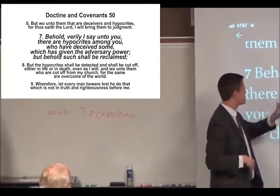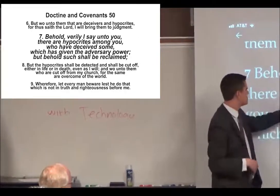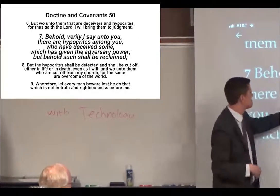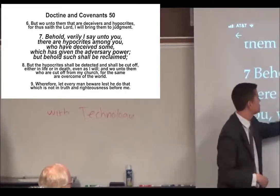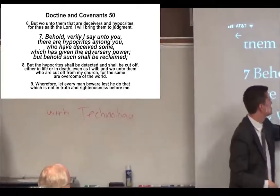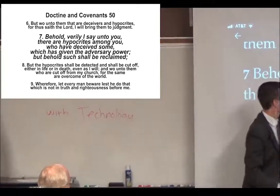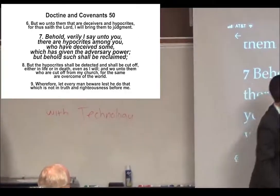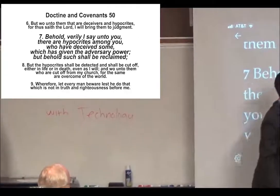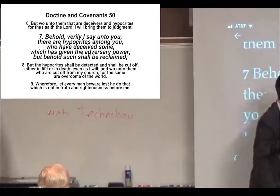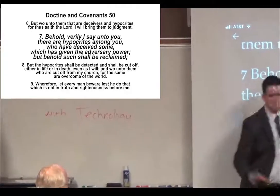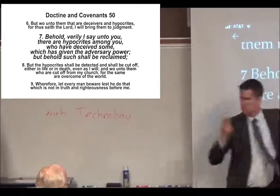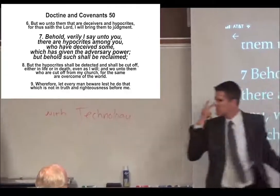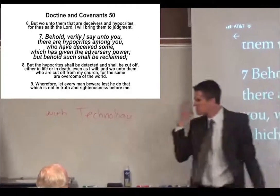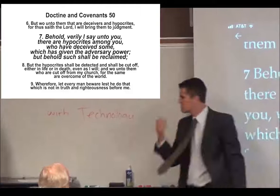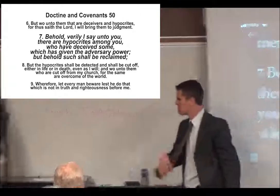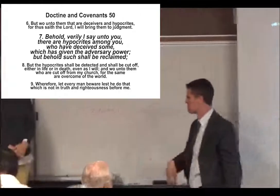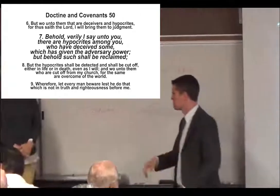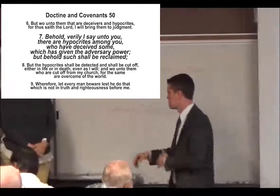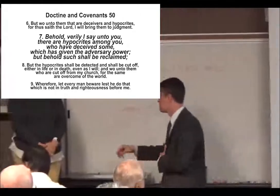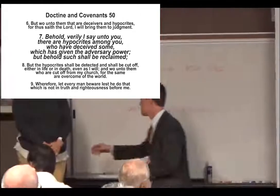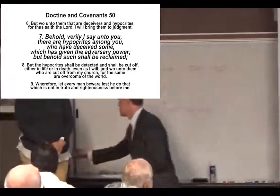that? And it brings up Proverbs.